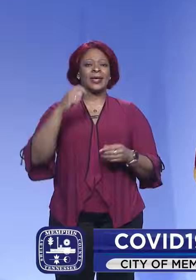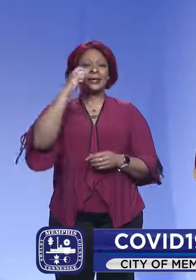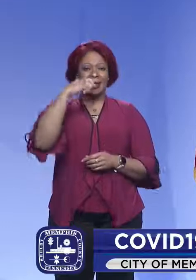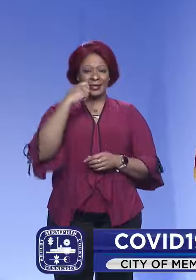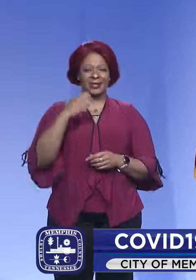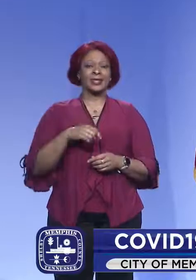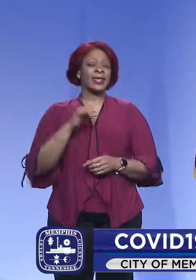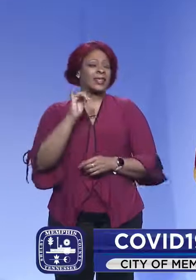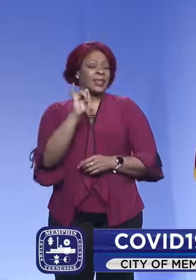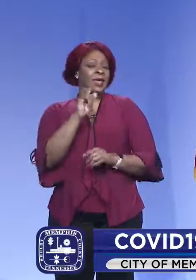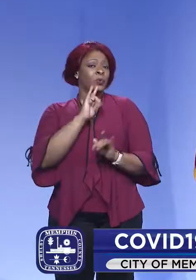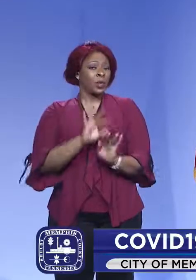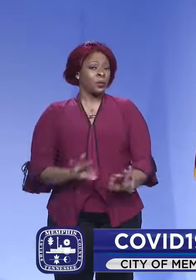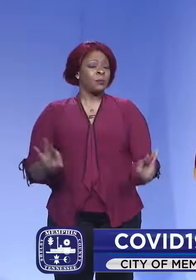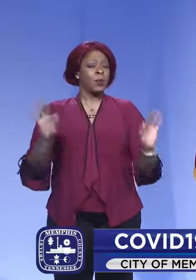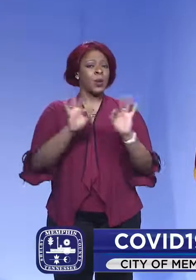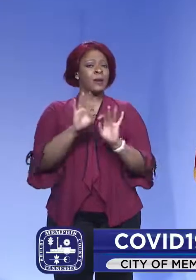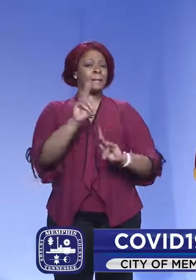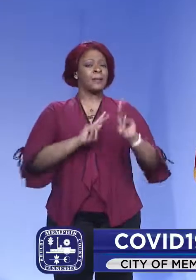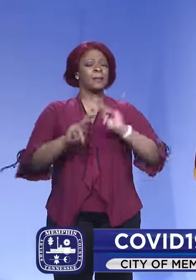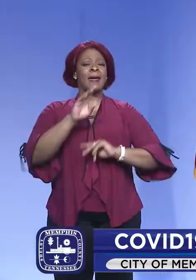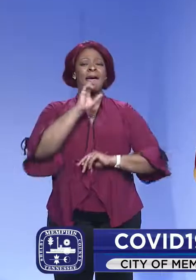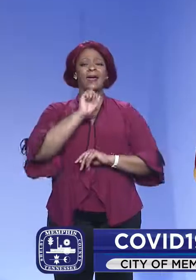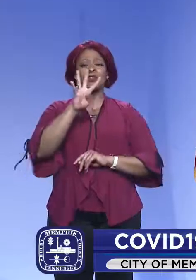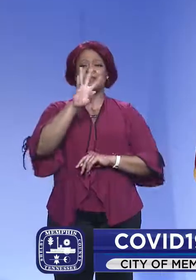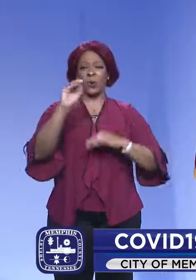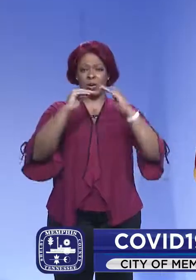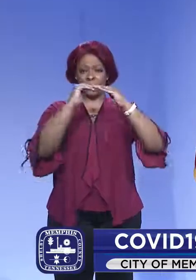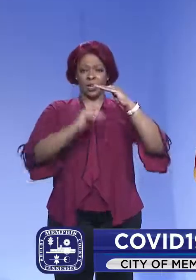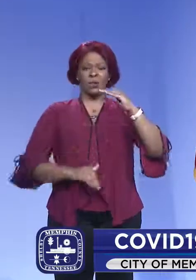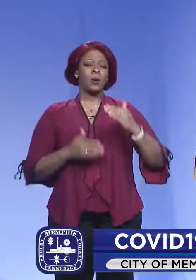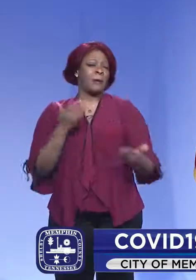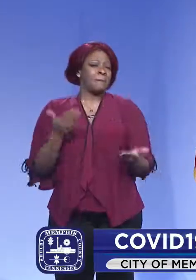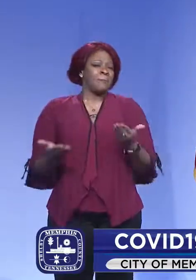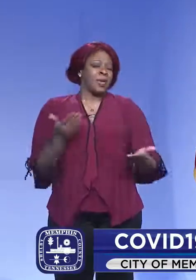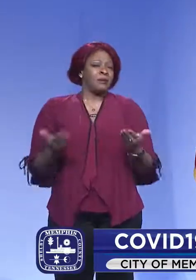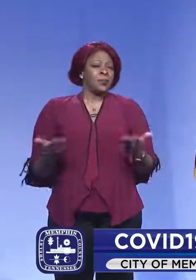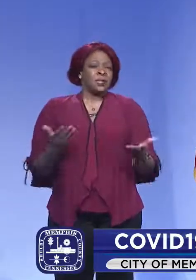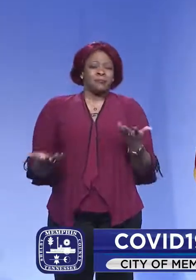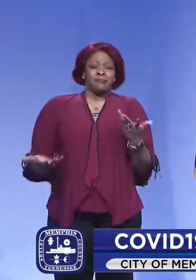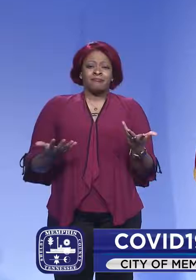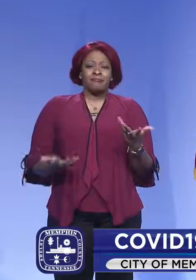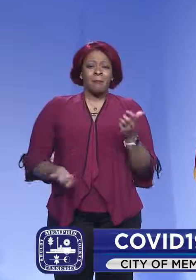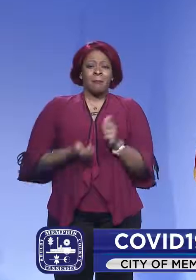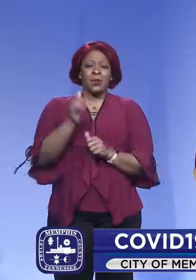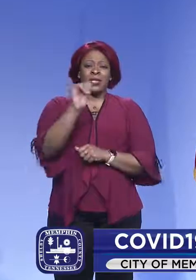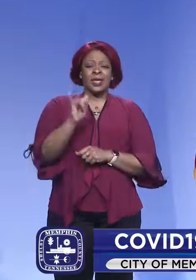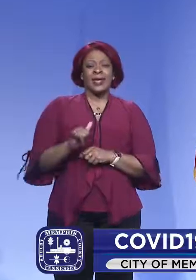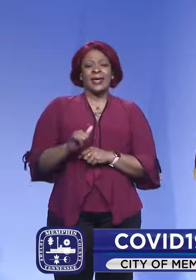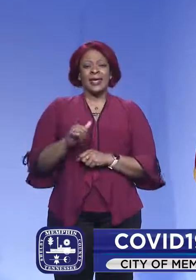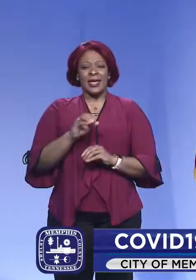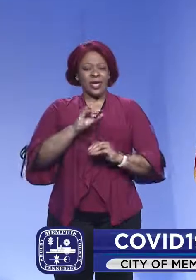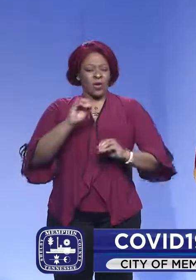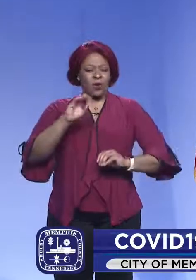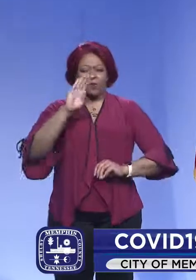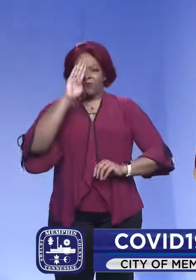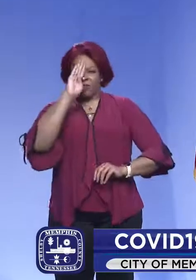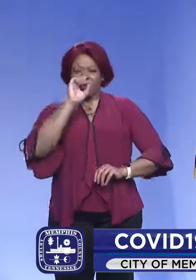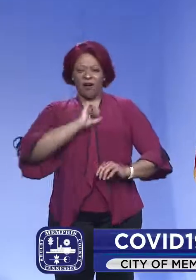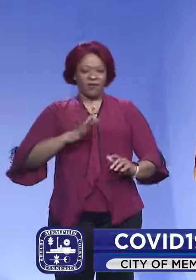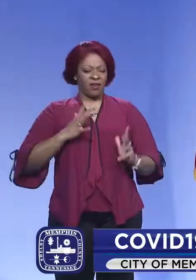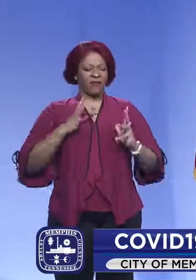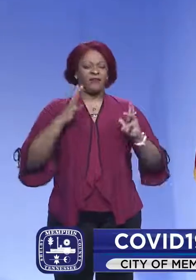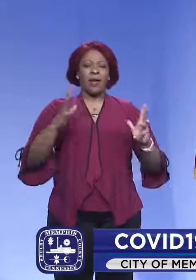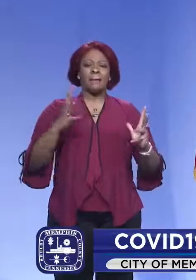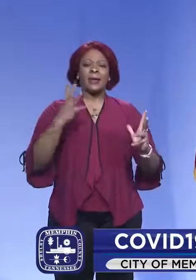and that's particularly important for people under 40 who may be more likely to be asymptomatic, but also are